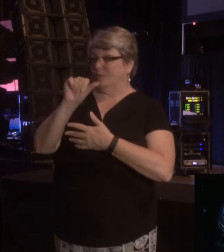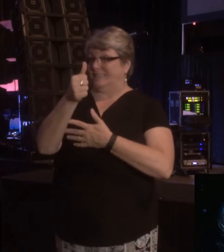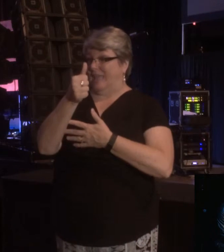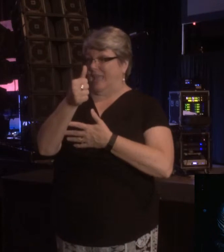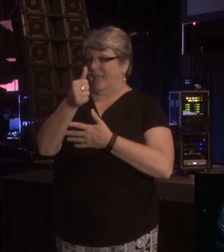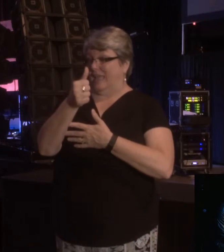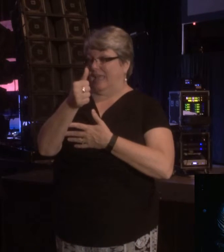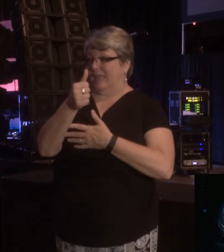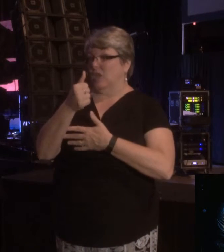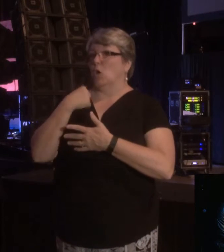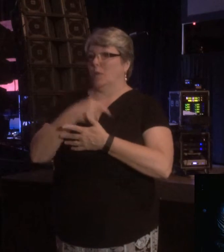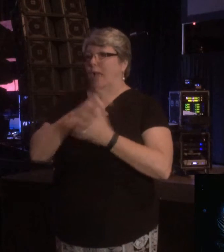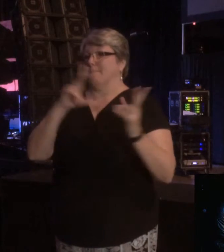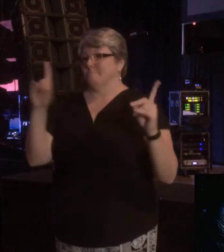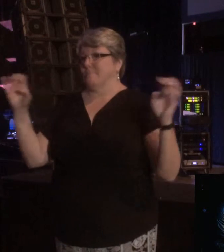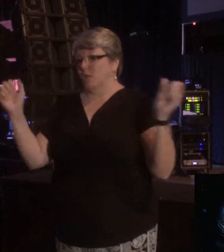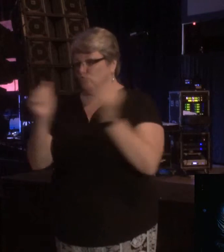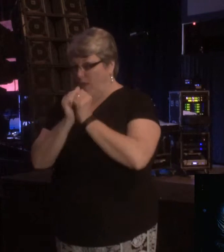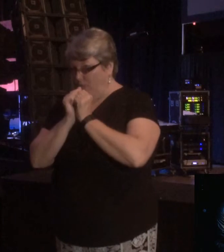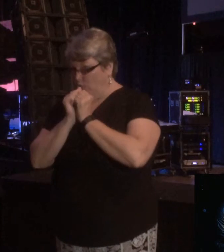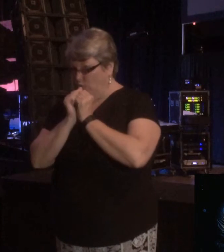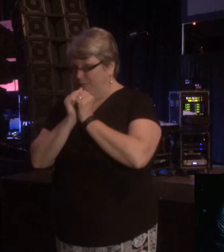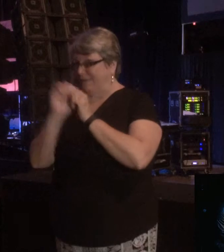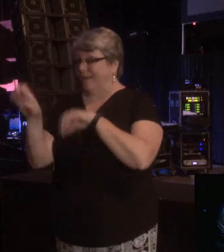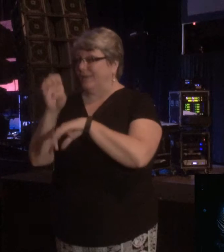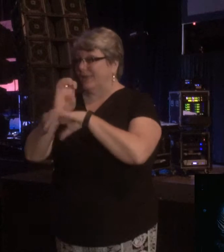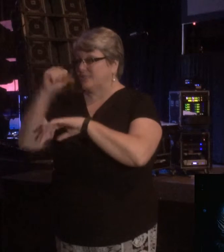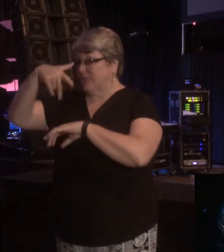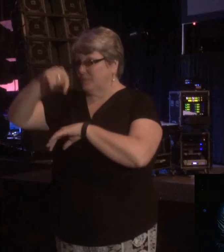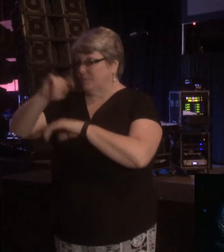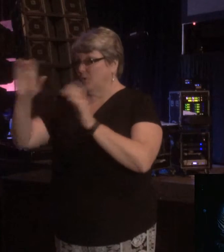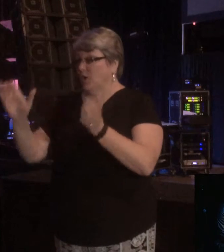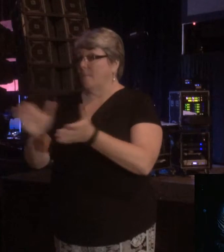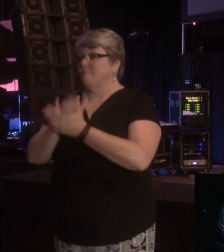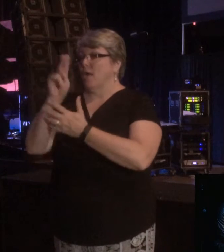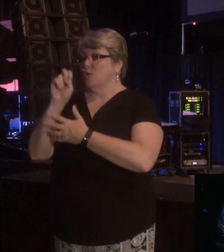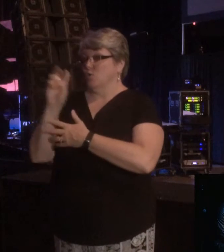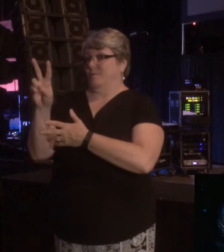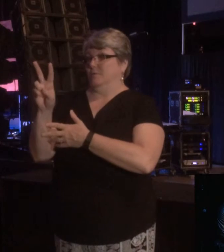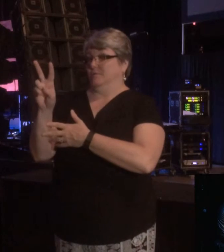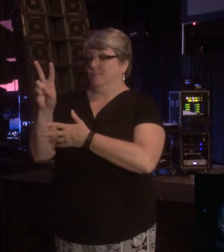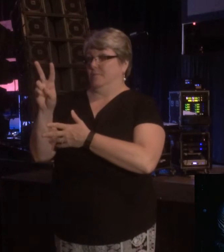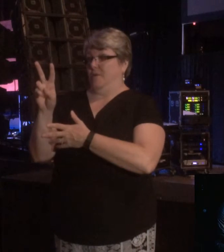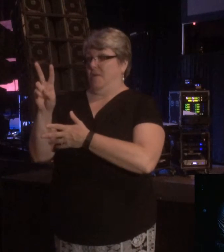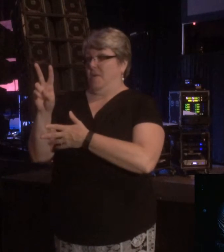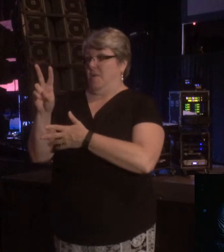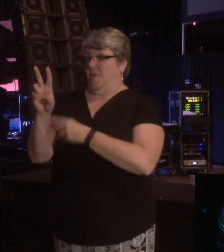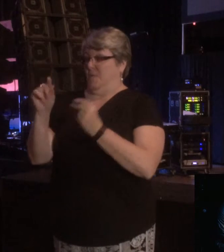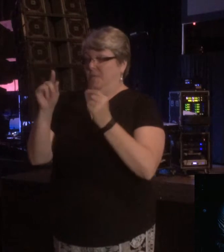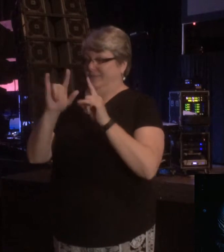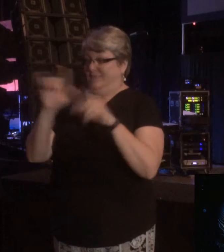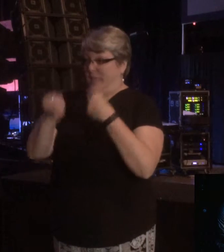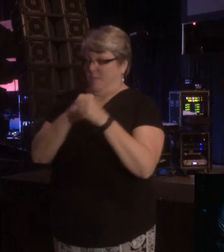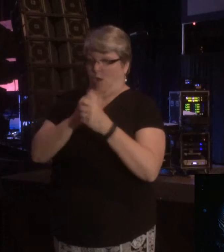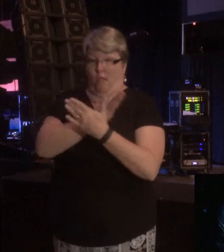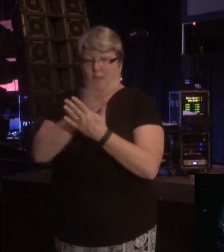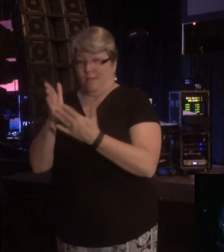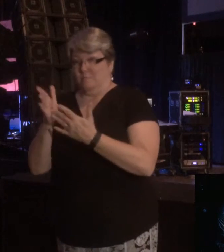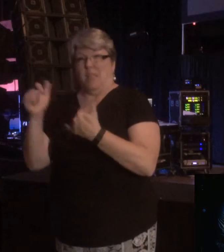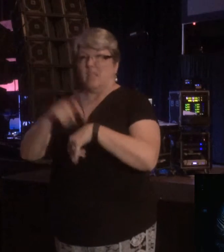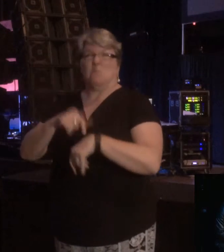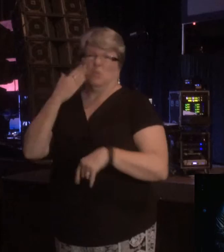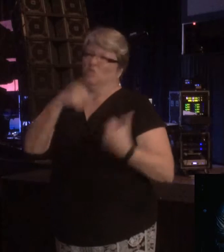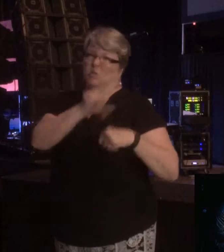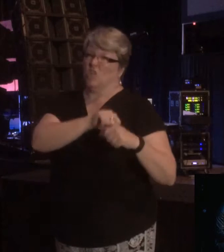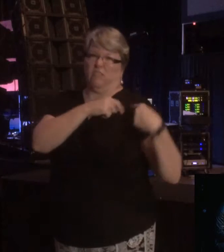our relationship, and I thought it was the end. We were done. I closed the door. I asked the Lord